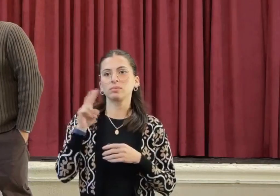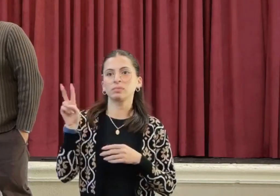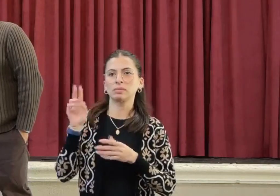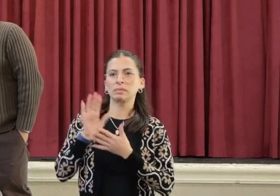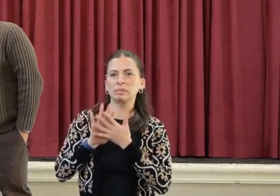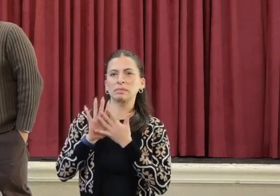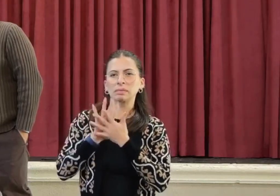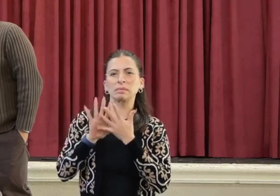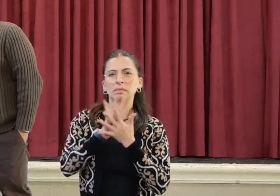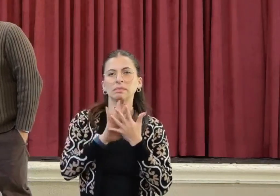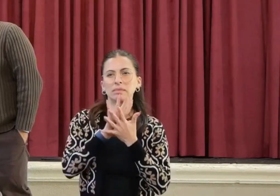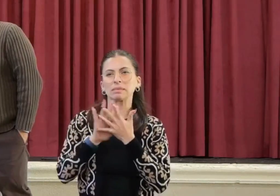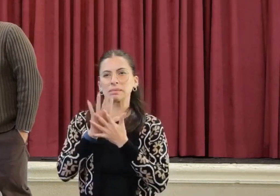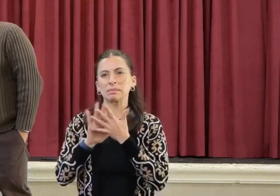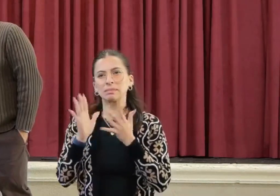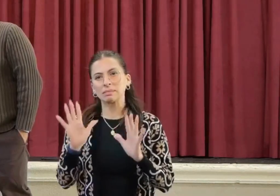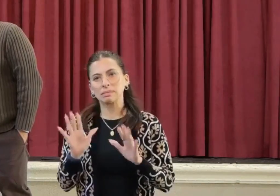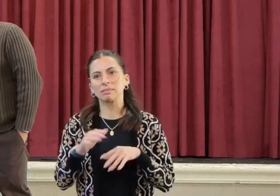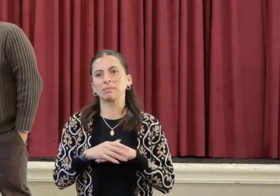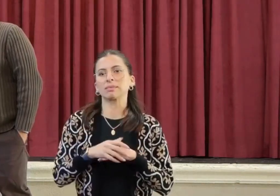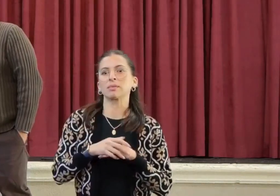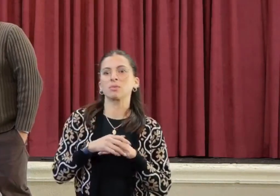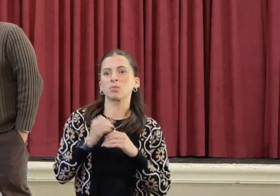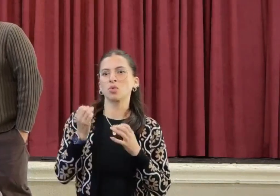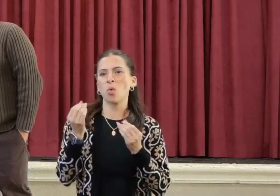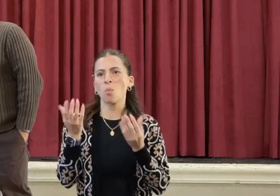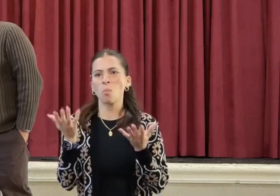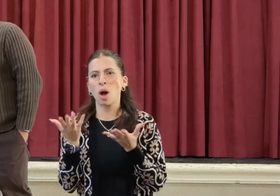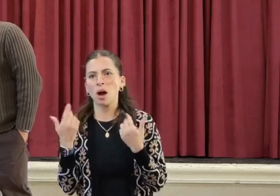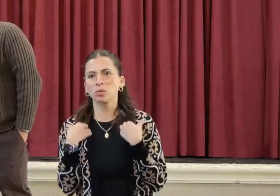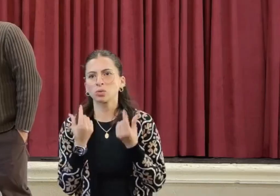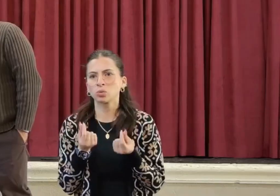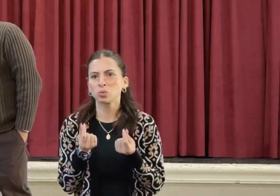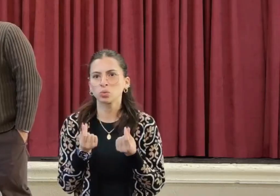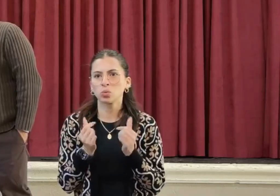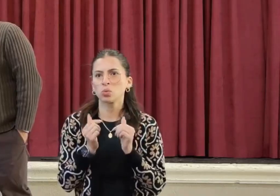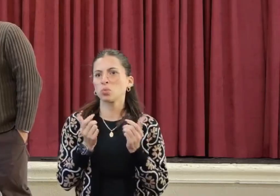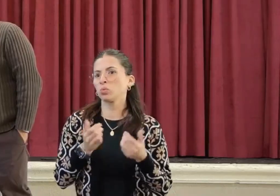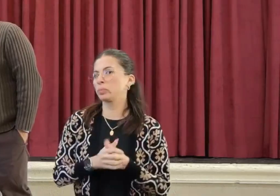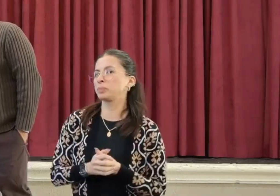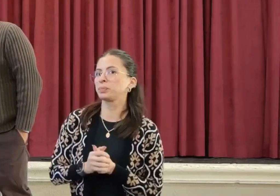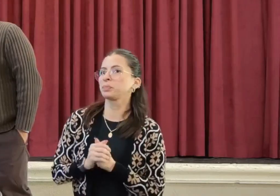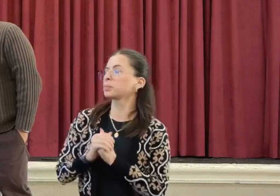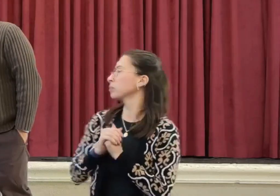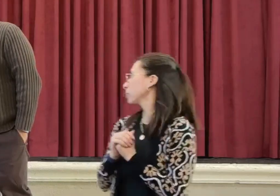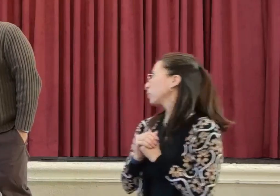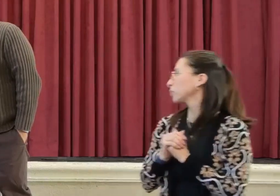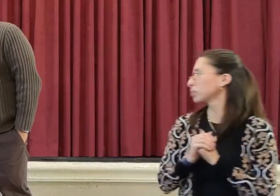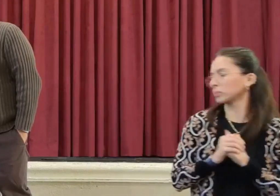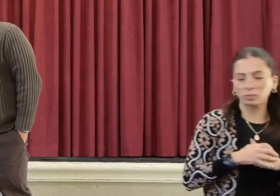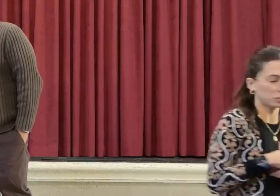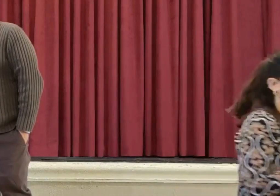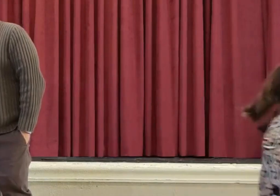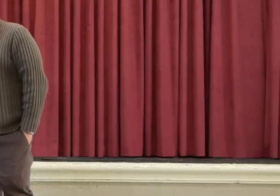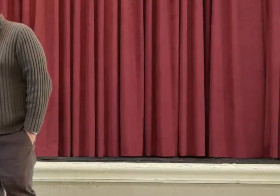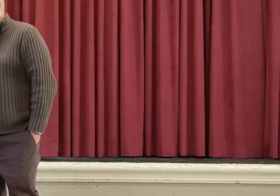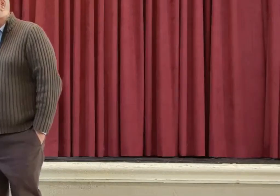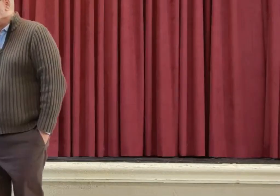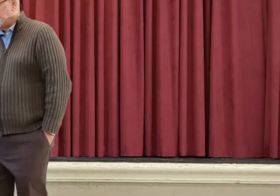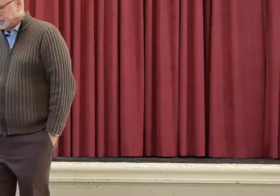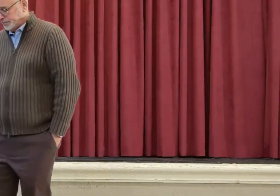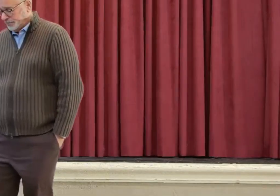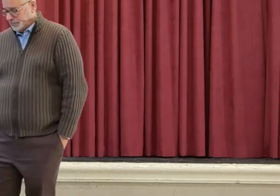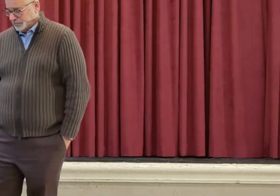A little bit. This is a little bit, I mean, it's a confusing topic, right? So what do you do?